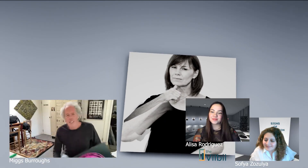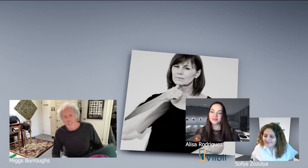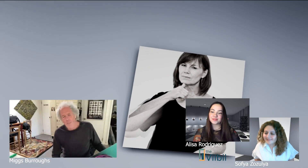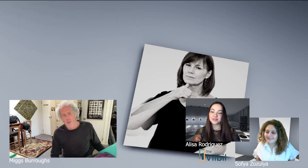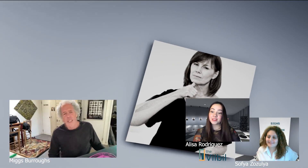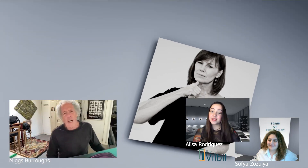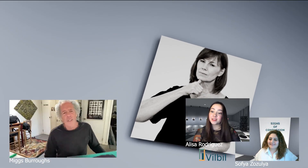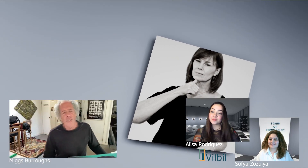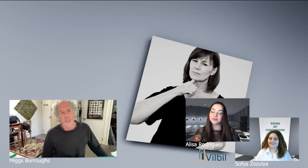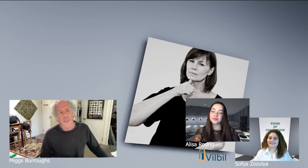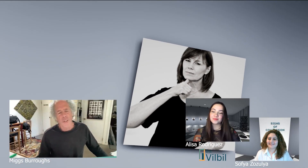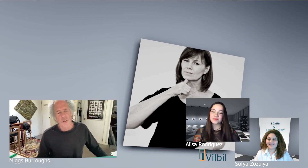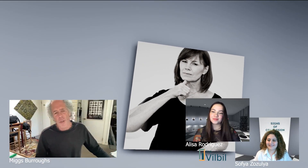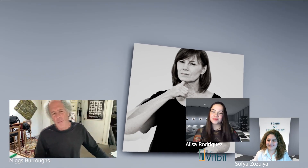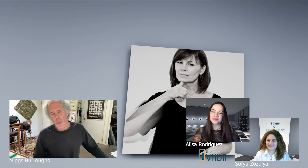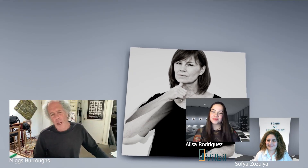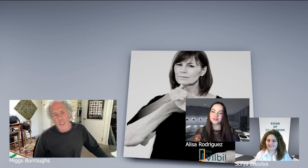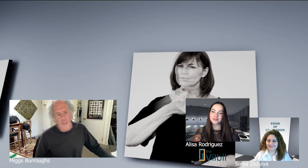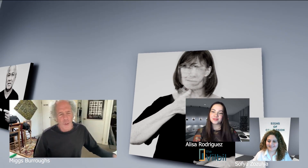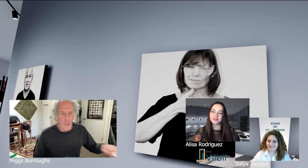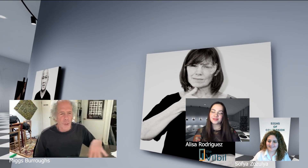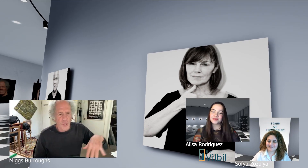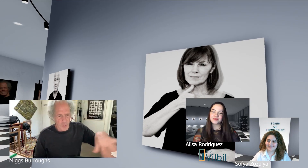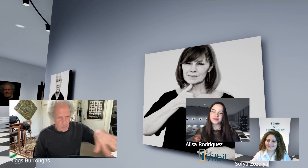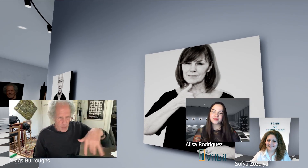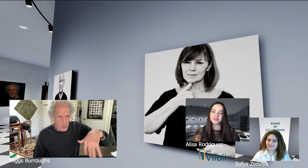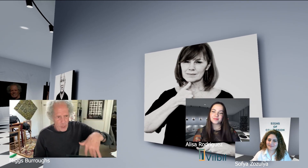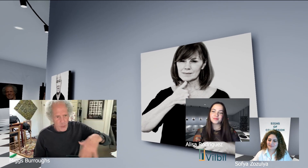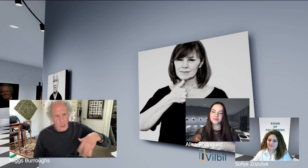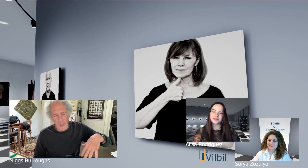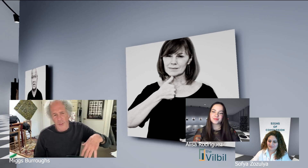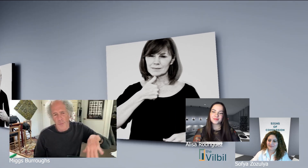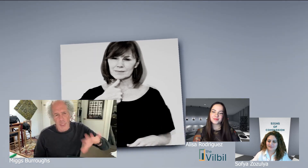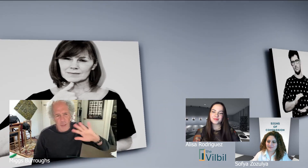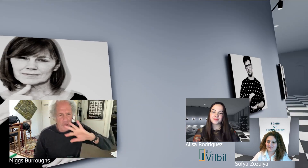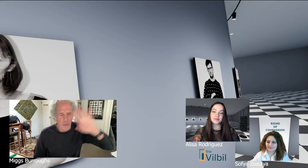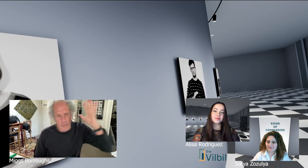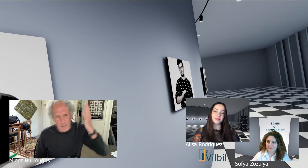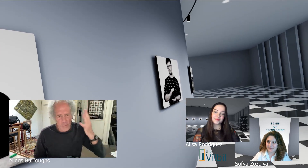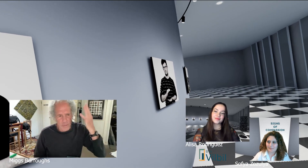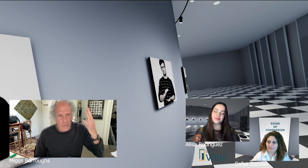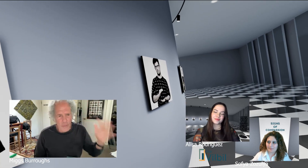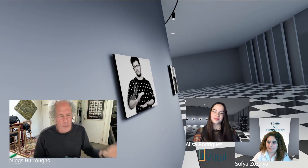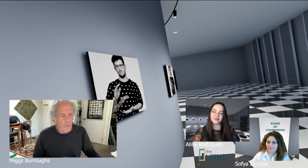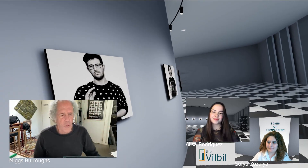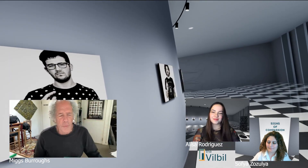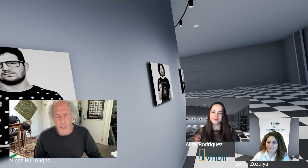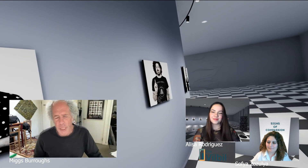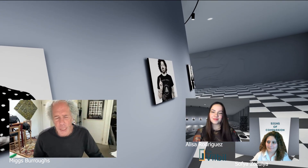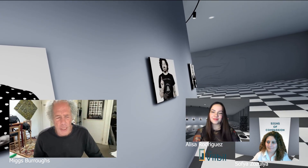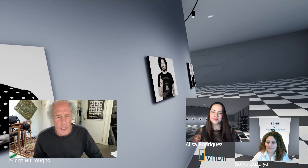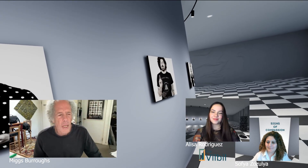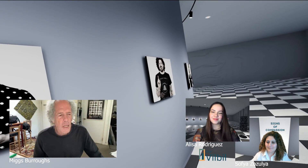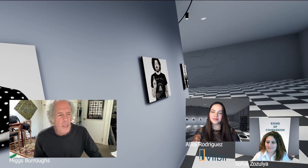a radiologist. So I want to do a series based on this kind of thing, but I haven't formulated it yet. So